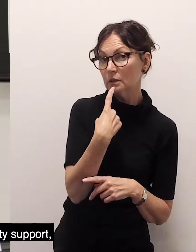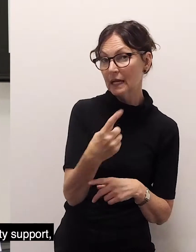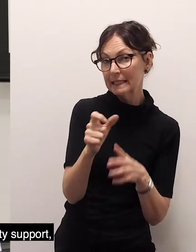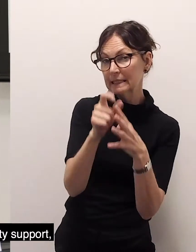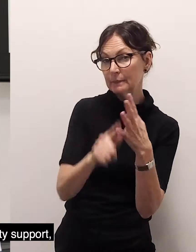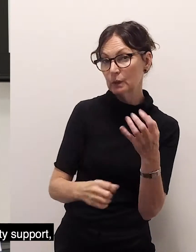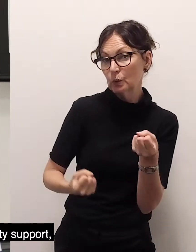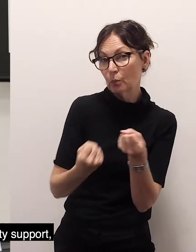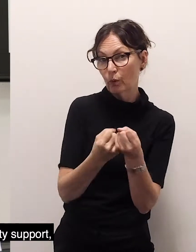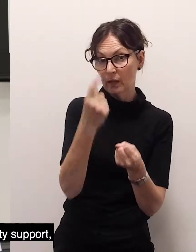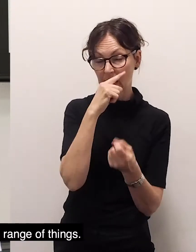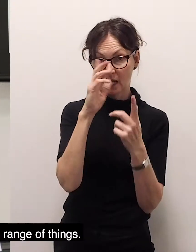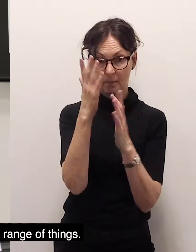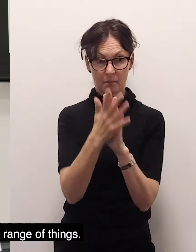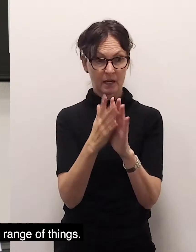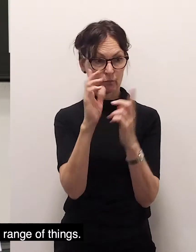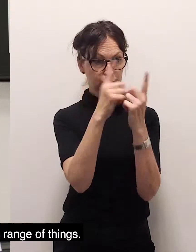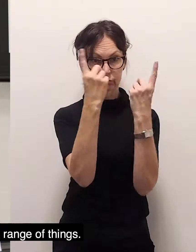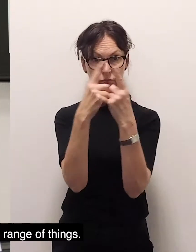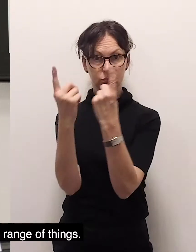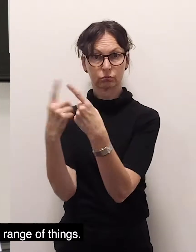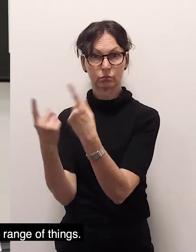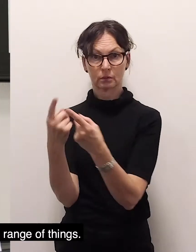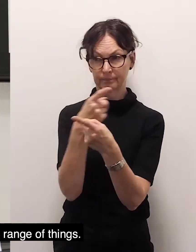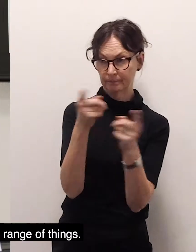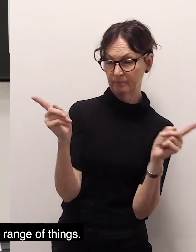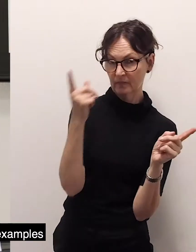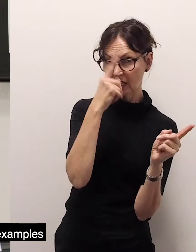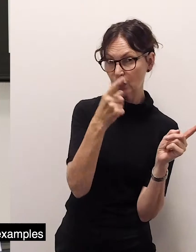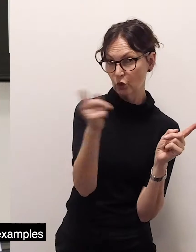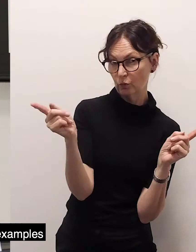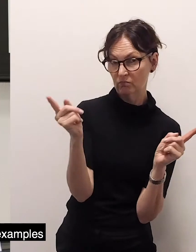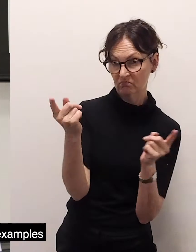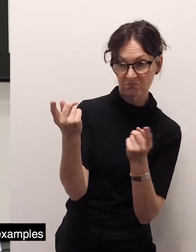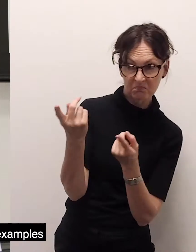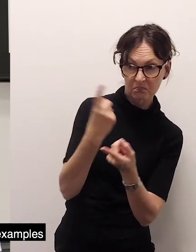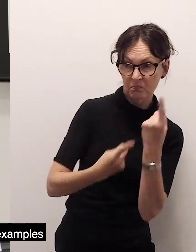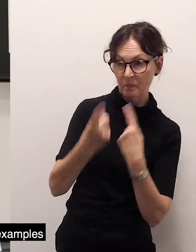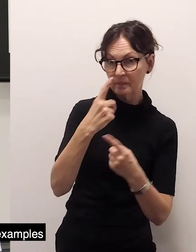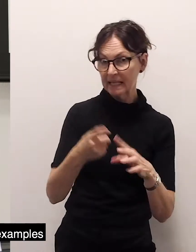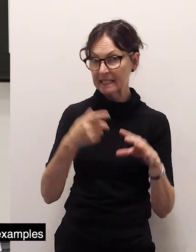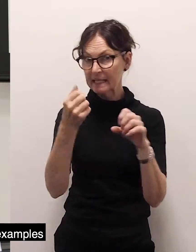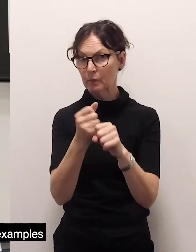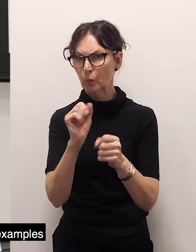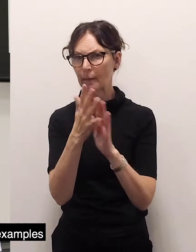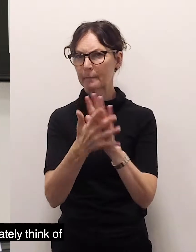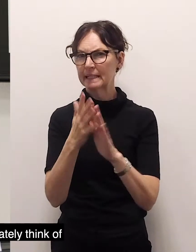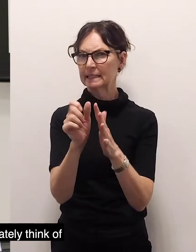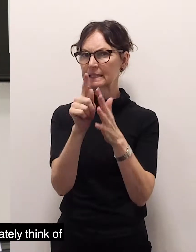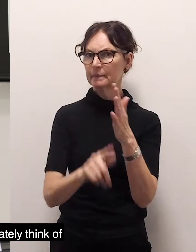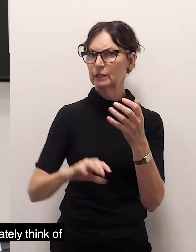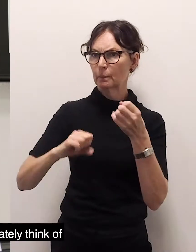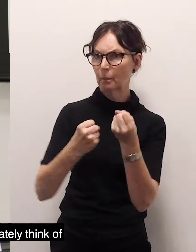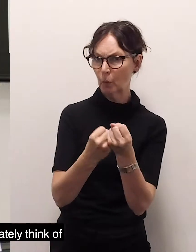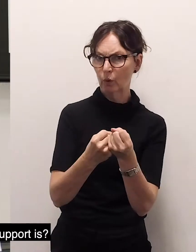when I say disability support, that could mean a whole range of things. What are some examples that